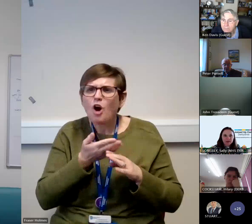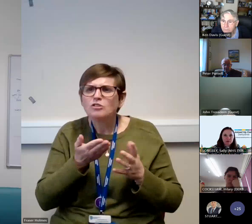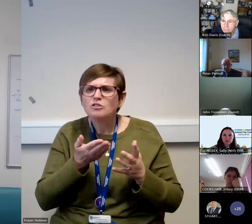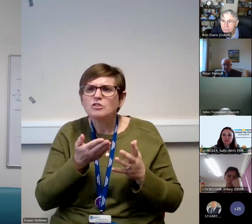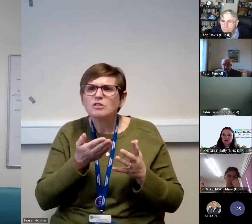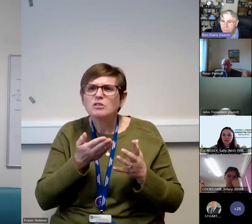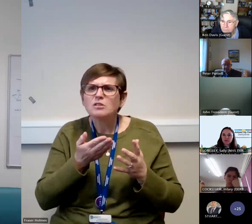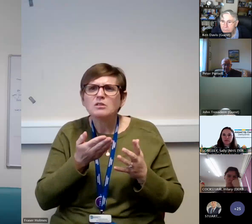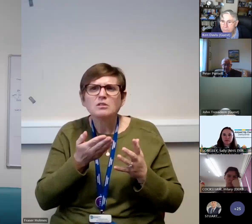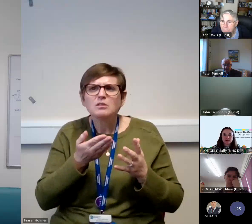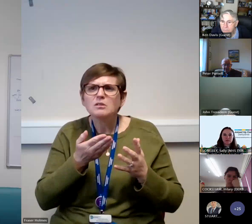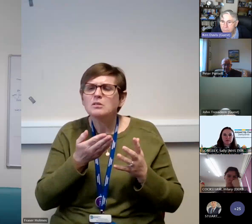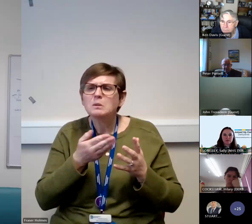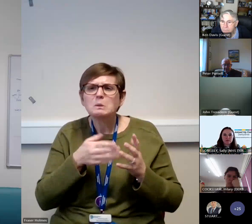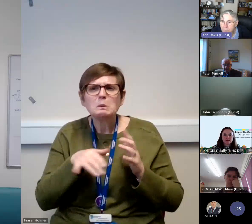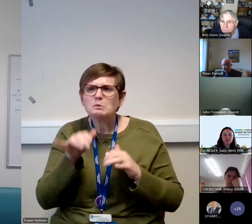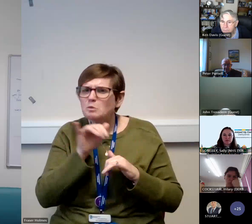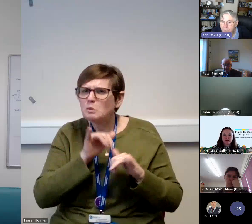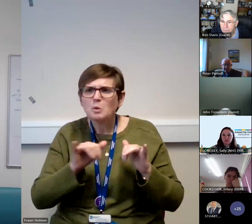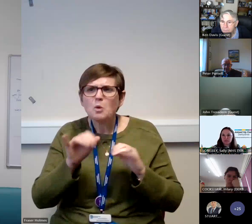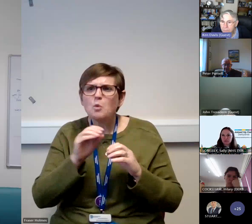about